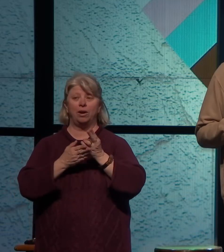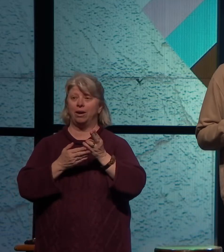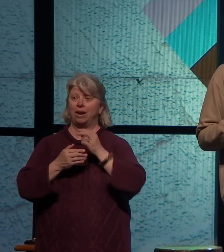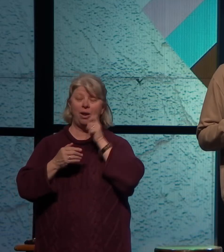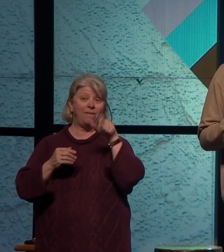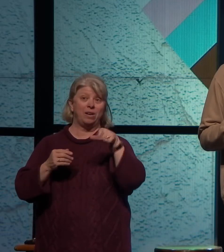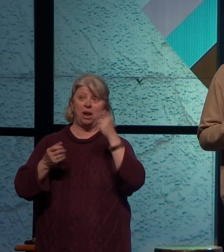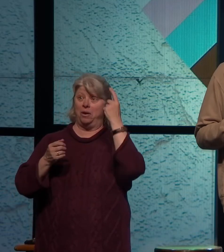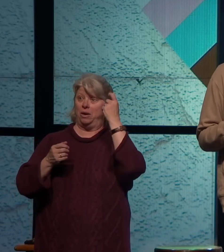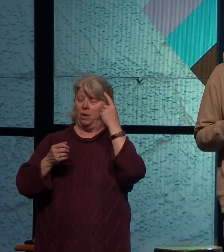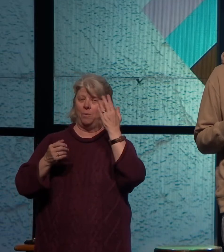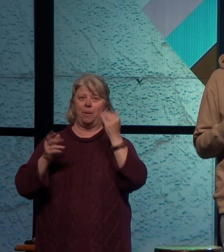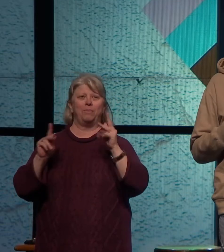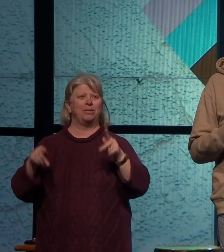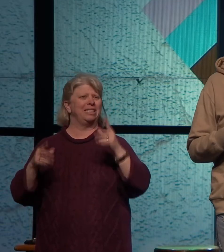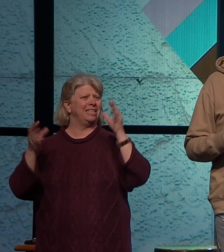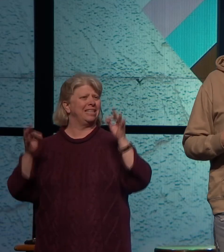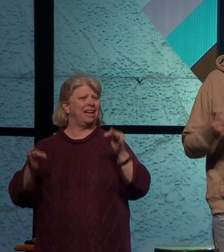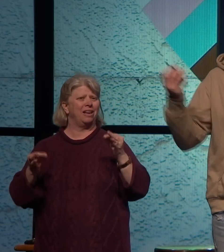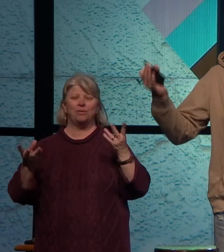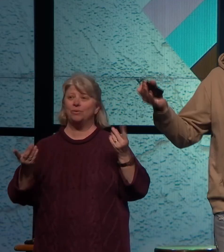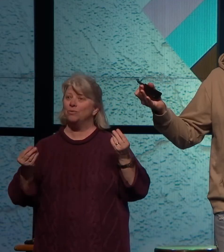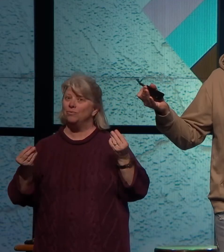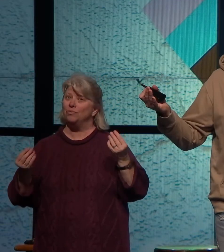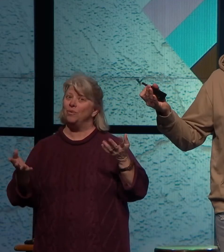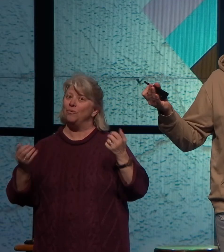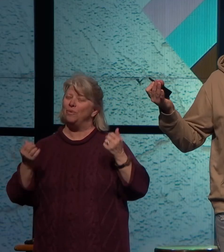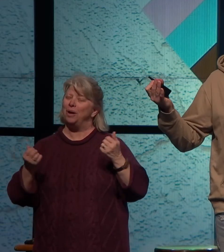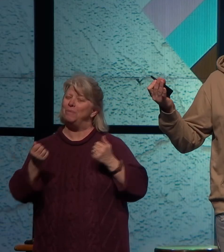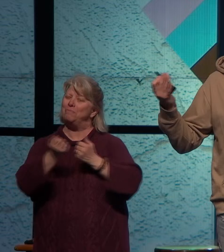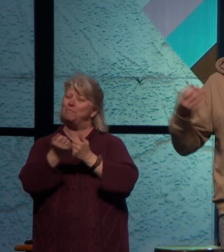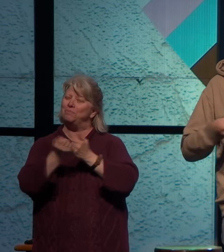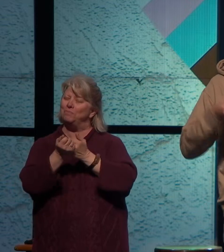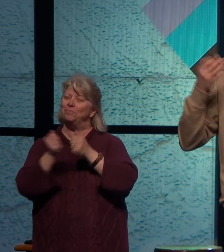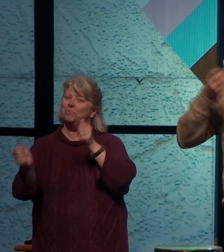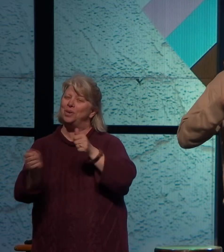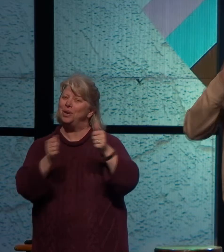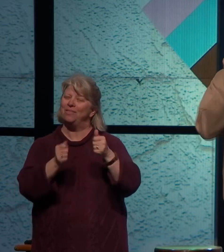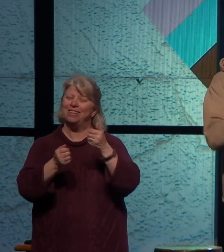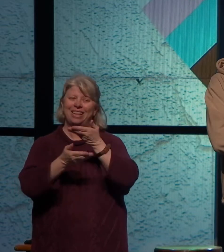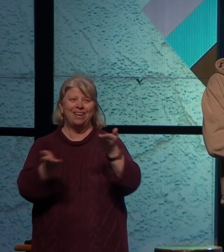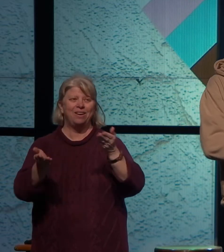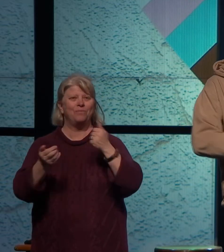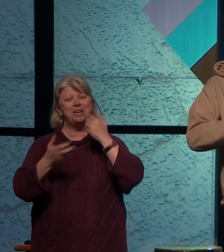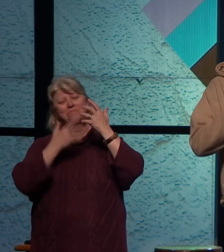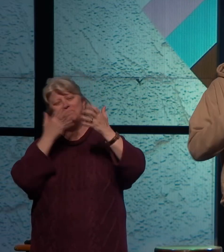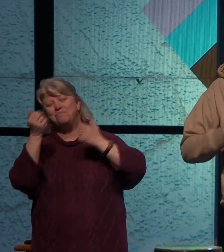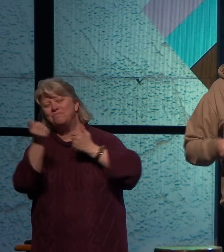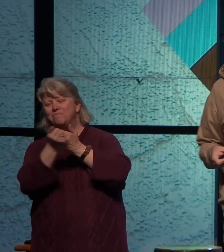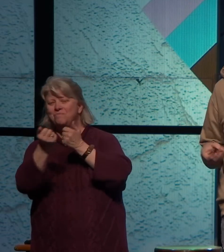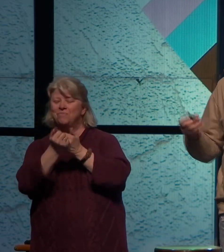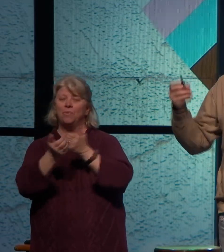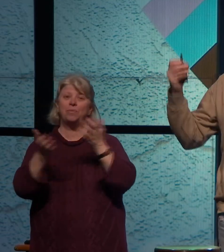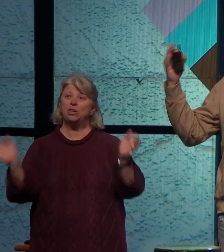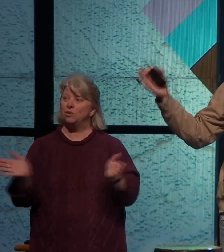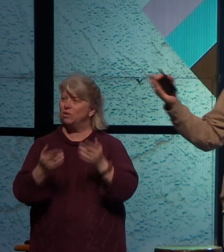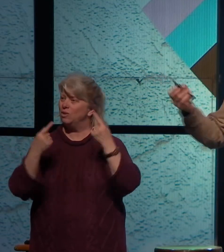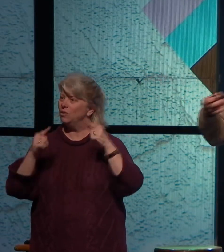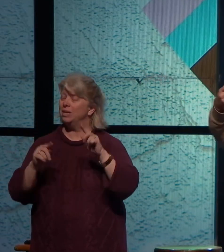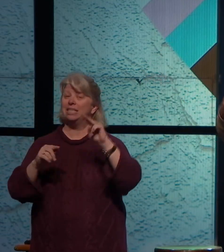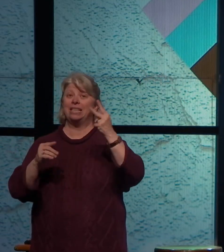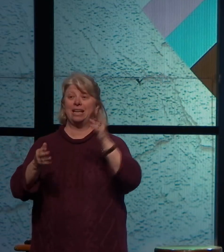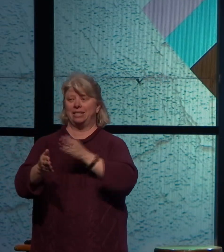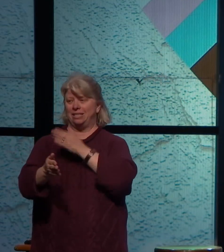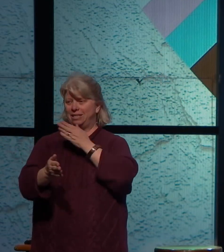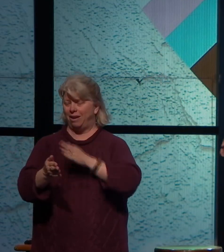have to understand why every person decides to do this. I just want to cheer them on. I just want to cheer them on. So I want to encourage you during our second